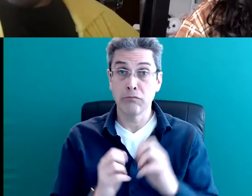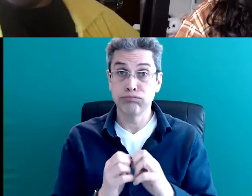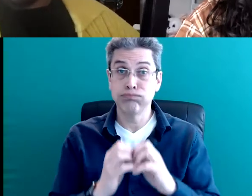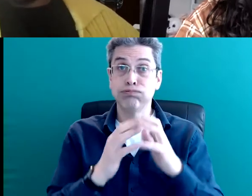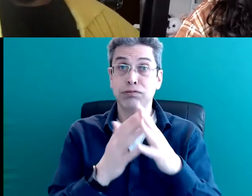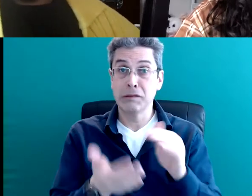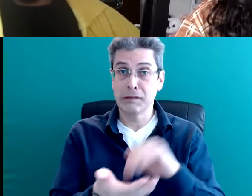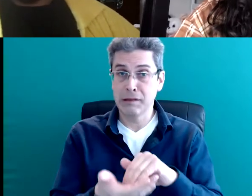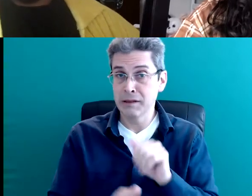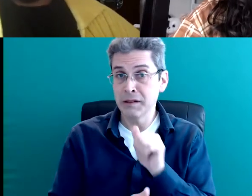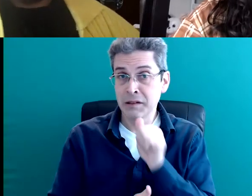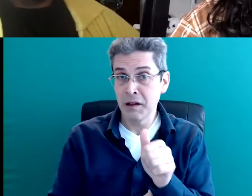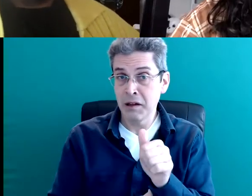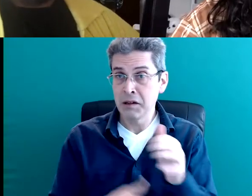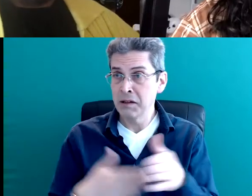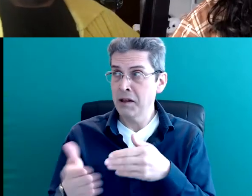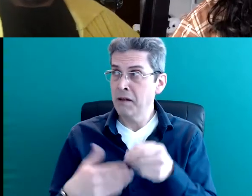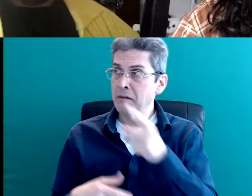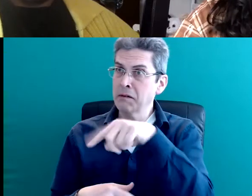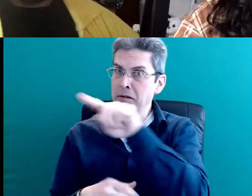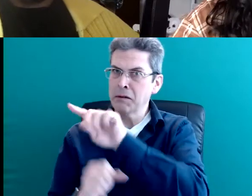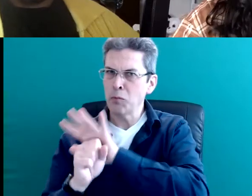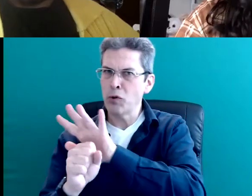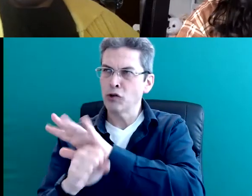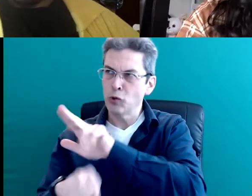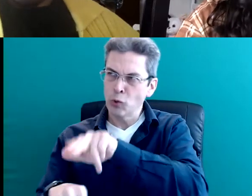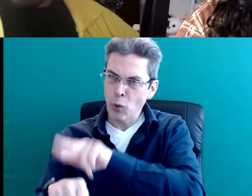to normal. Then you also have the fact that, you know,